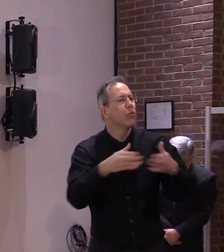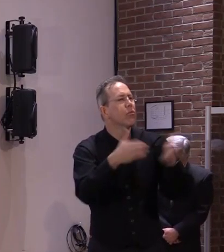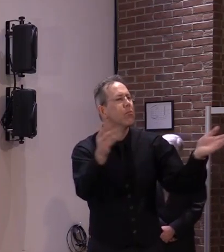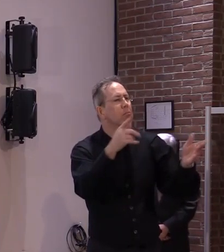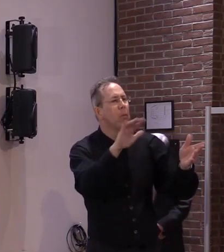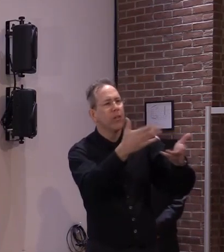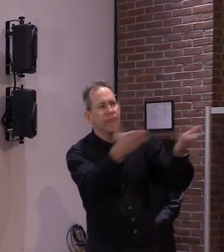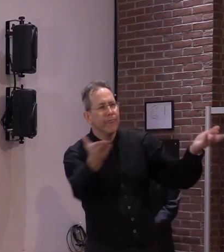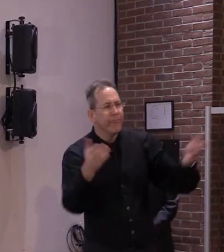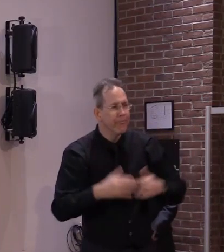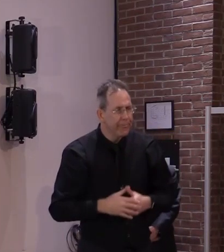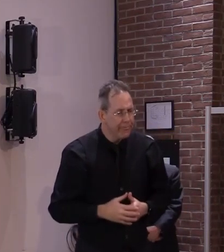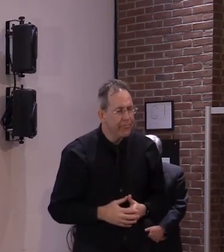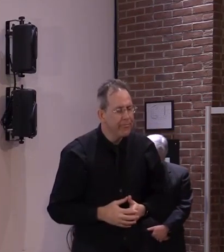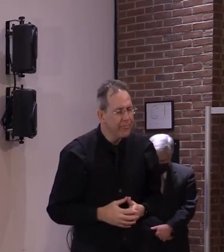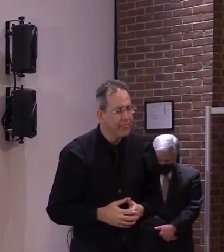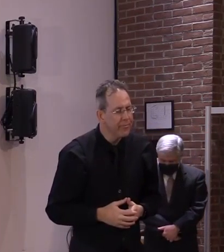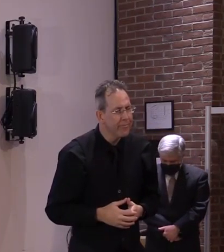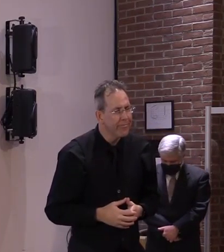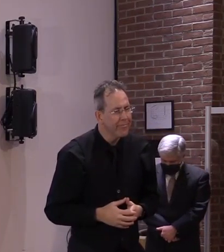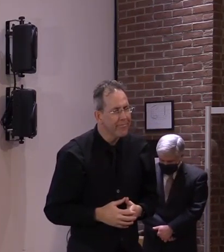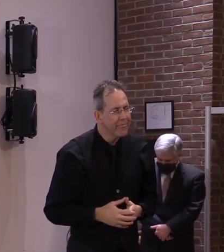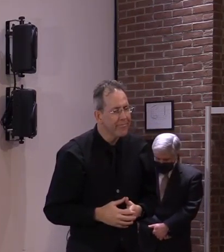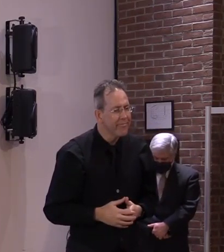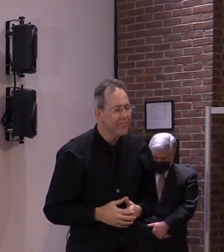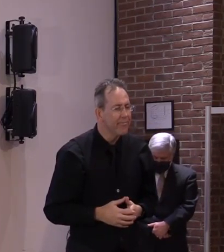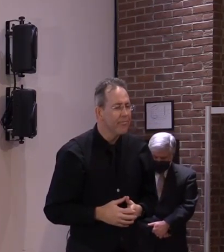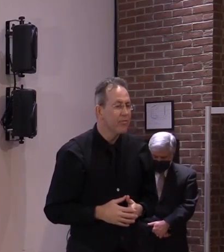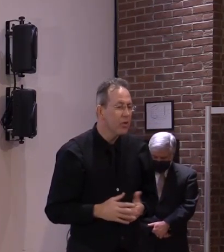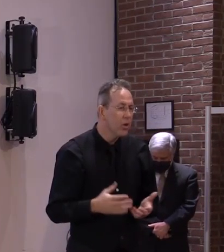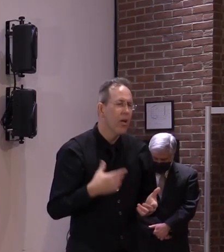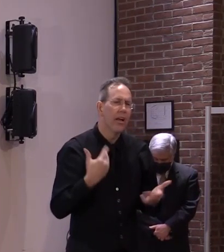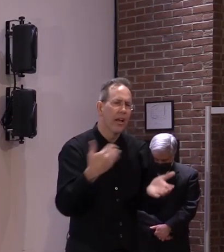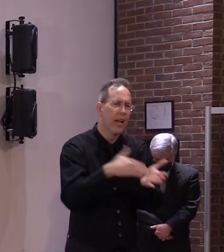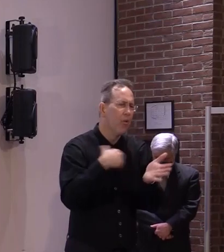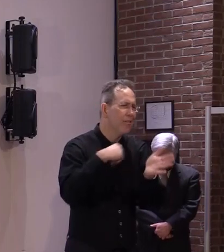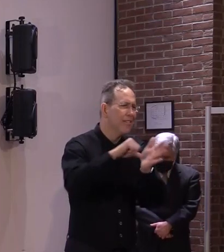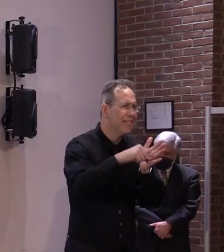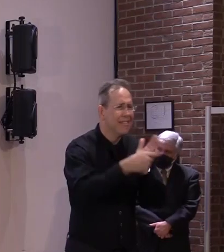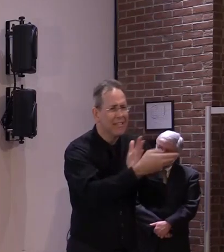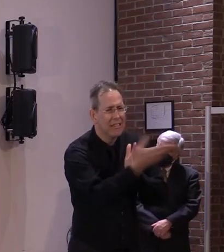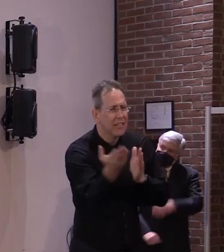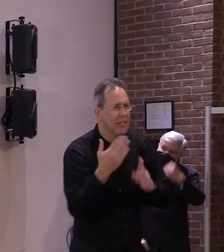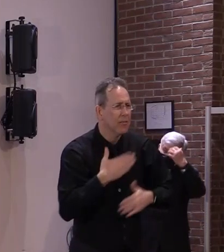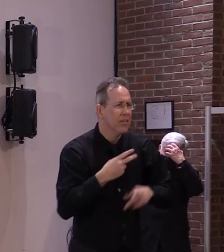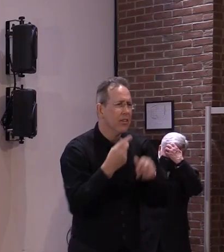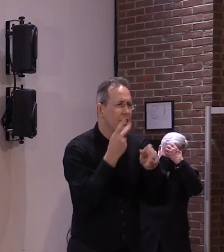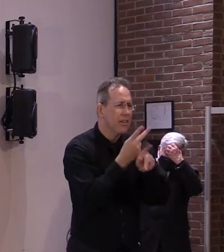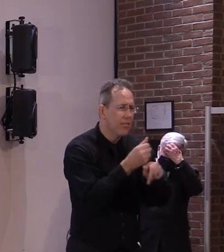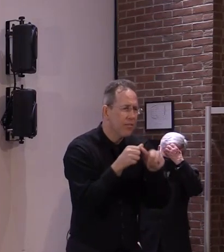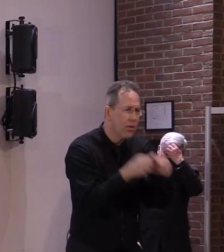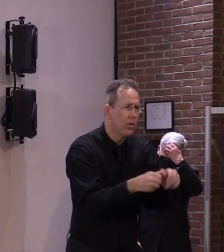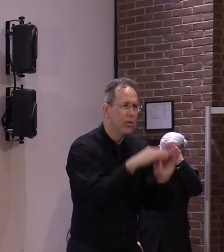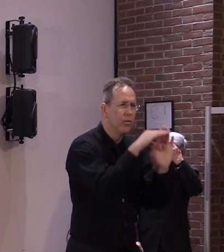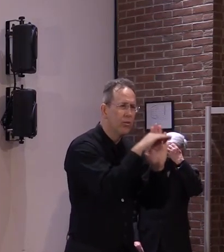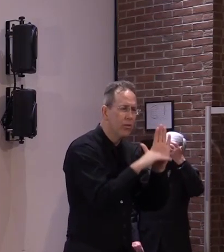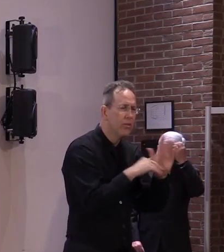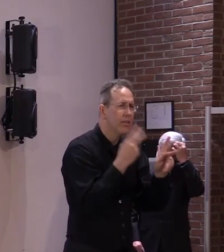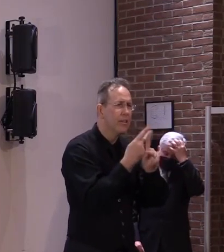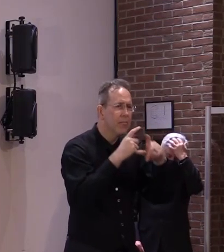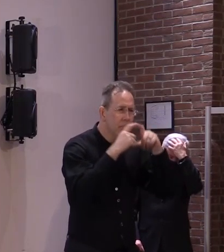guidance, wear a mask, keep your distance, and avoid crowds. Our trends are moving in the